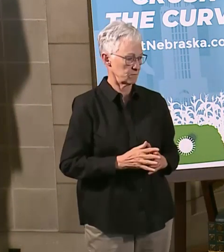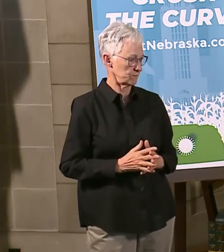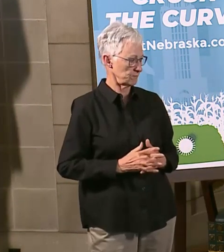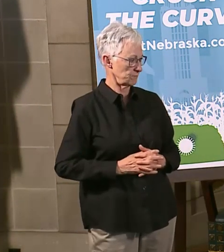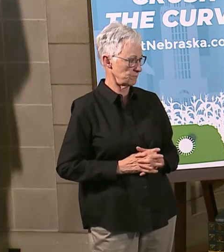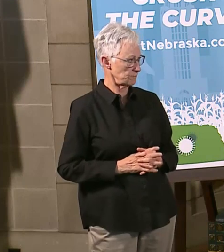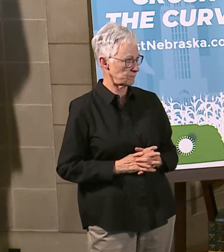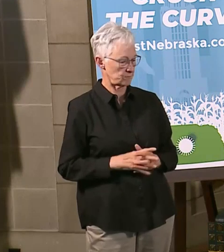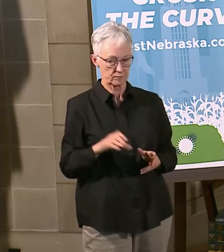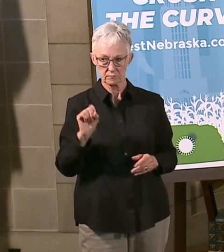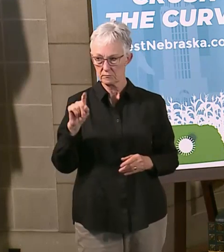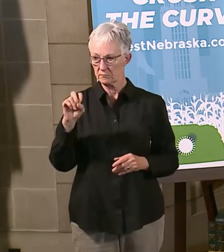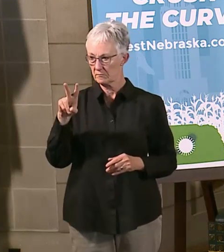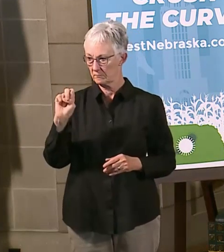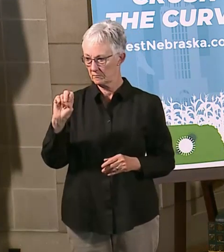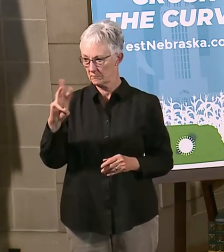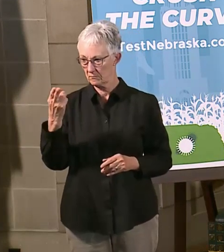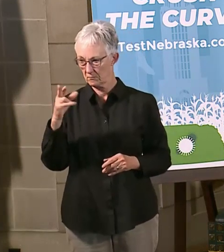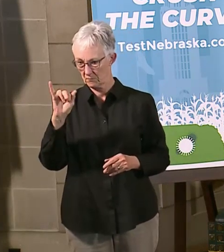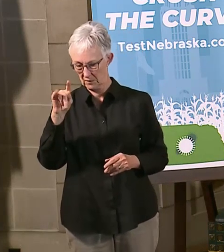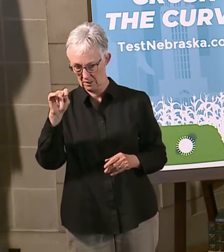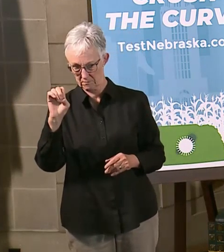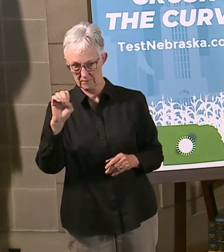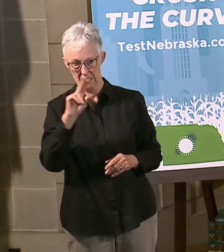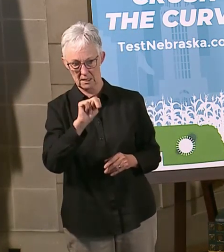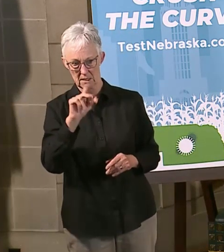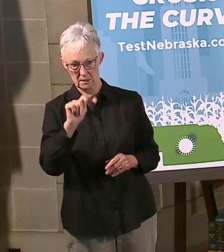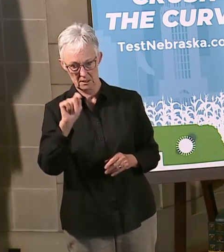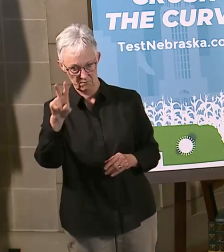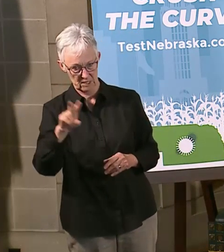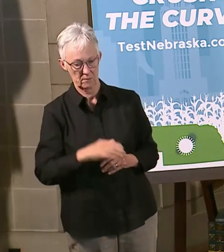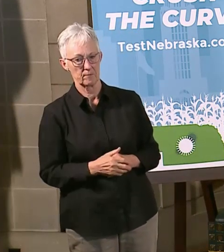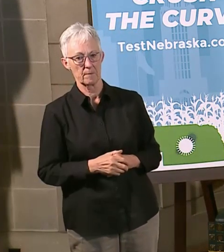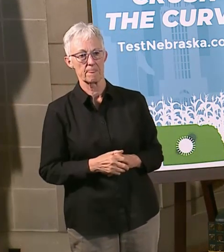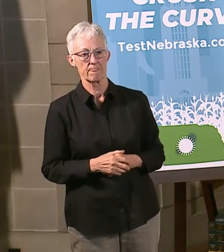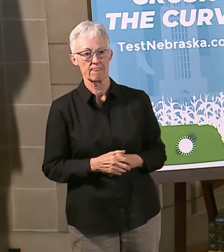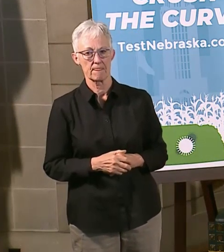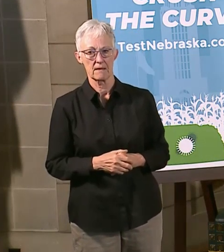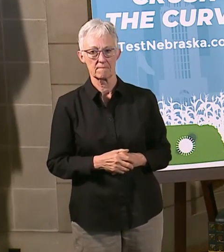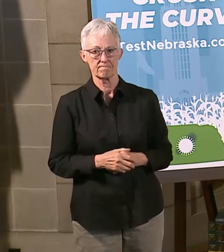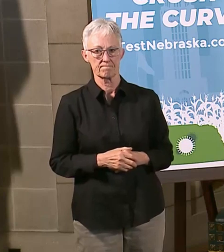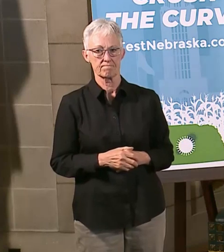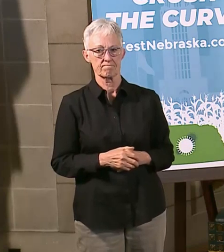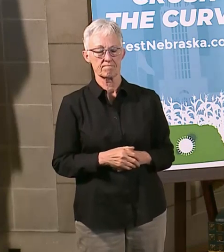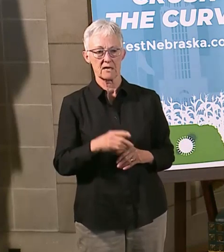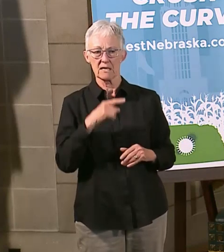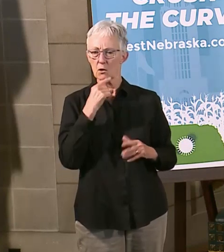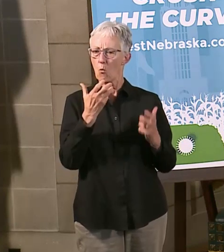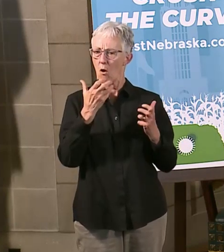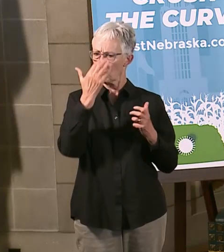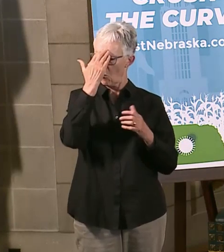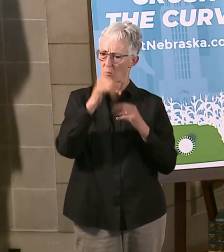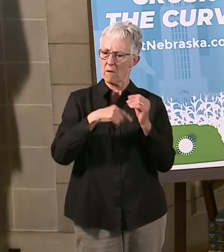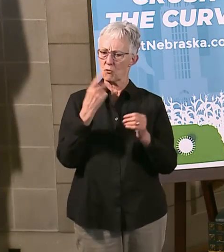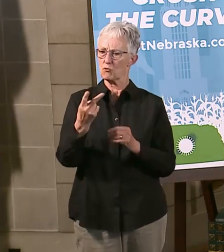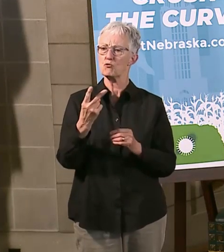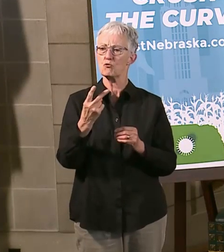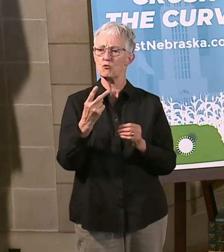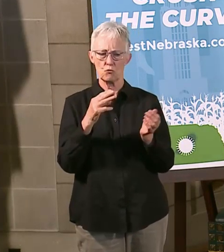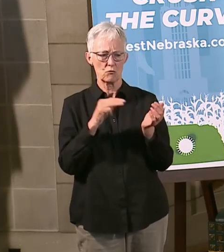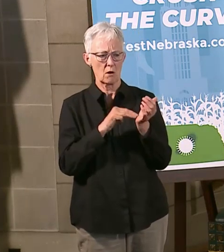So Steve White, NTV. Grand Island Mayor Steele said he wants to know about the two medical officials from the state who have toured JBS